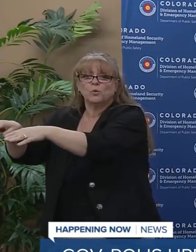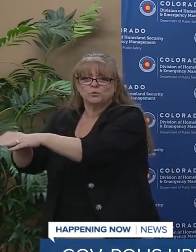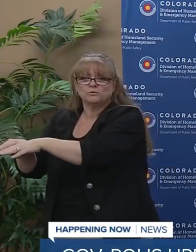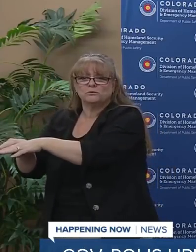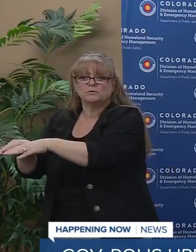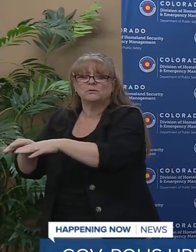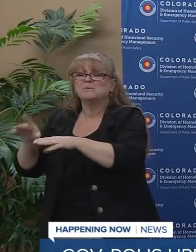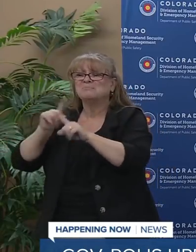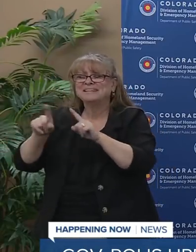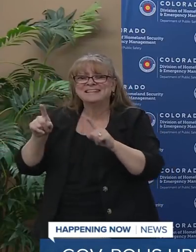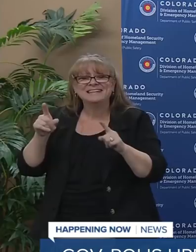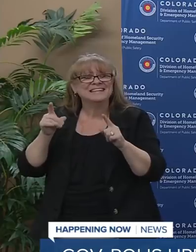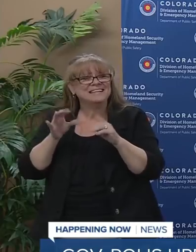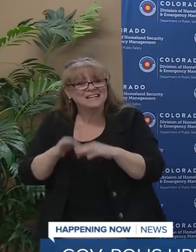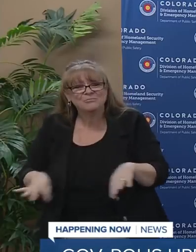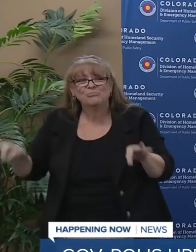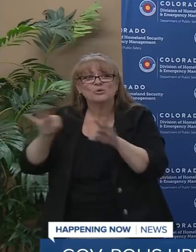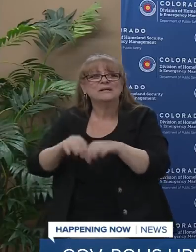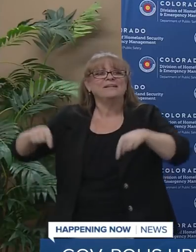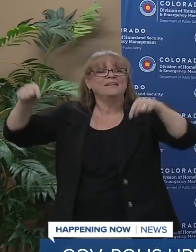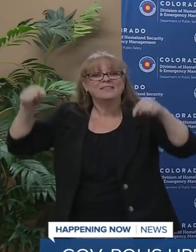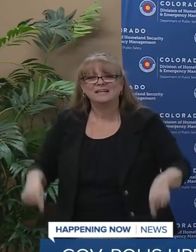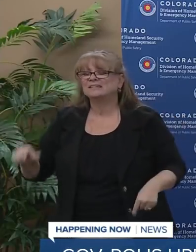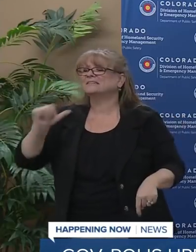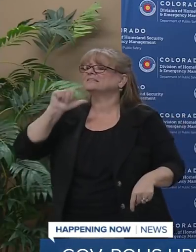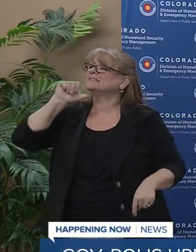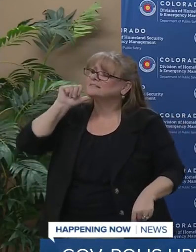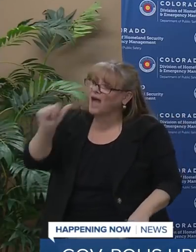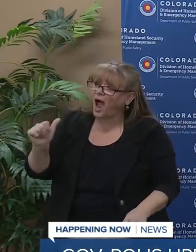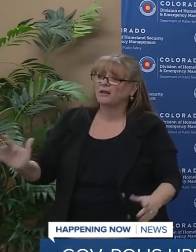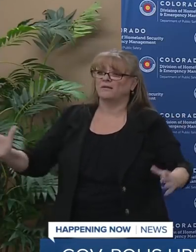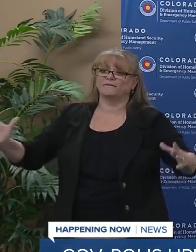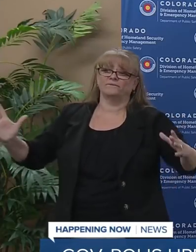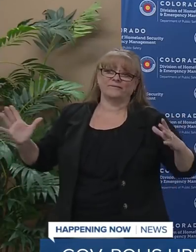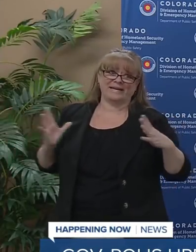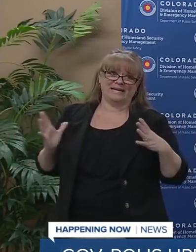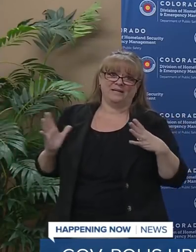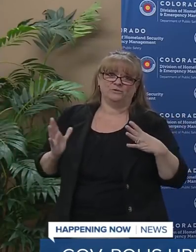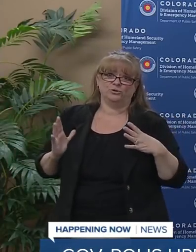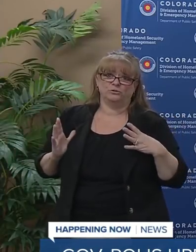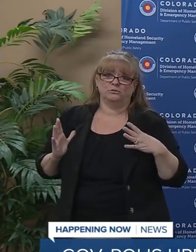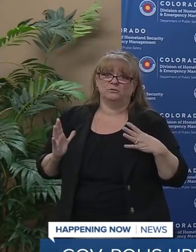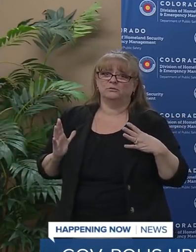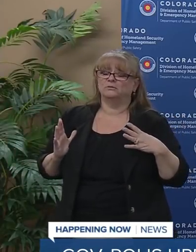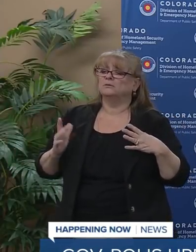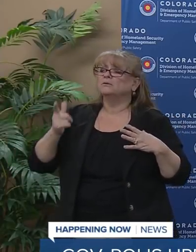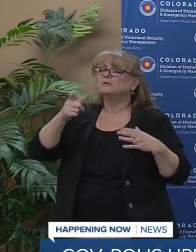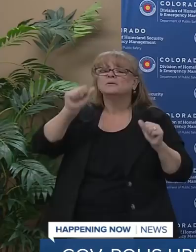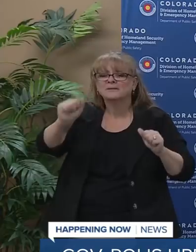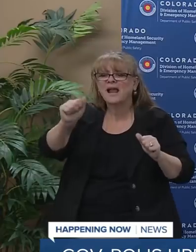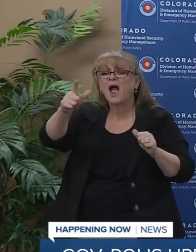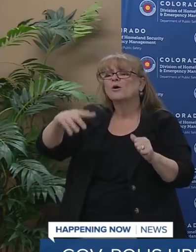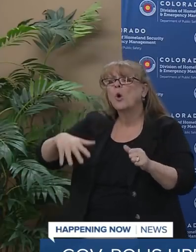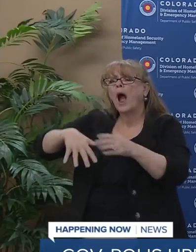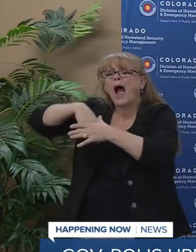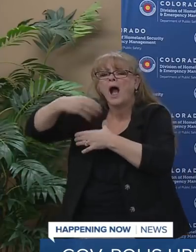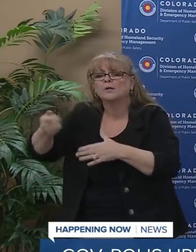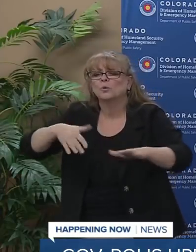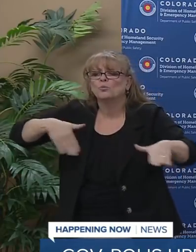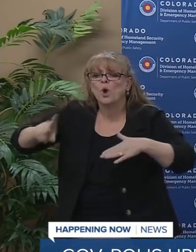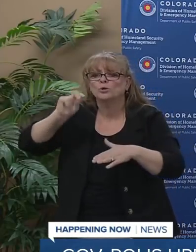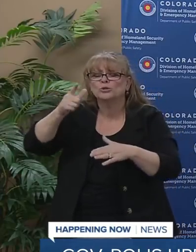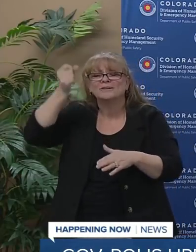not a vacation. You, of course, might need to get outdoors and walk your dog, walk around your neighborhood with your kids.